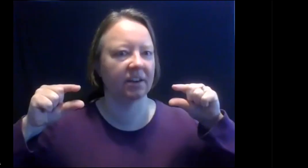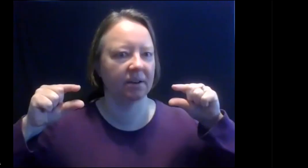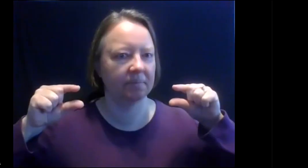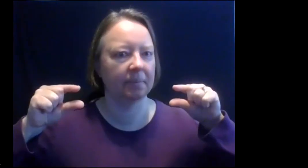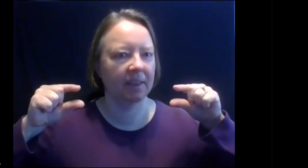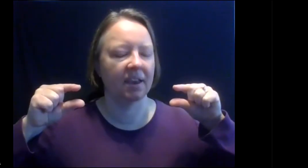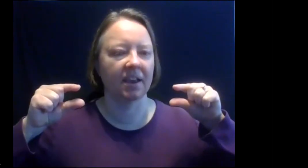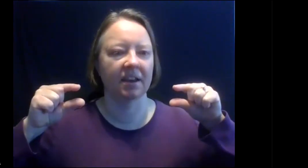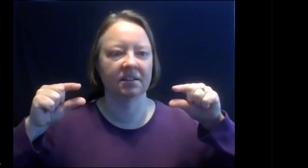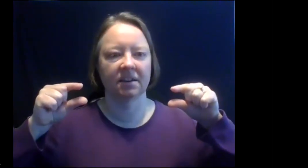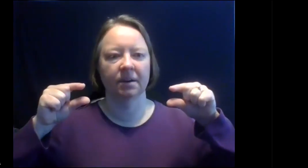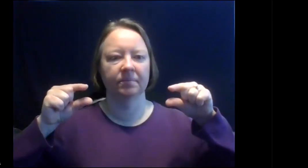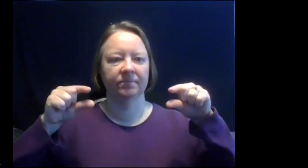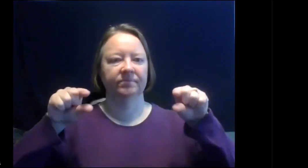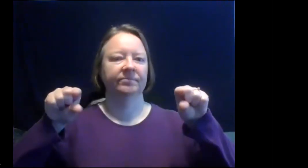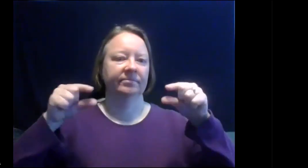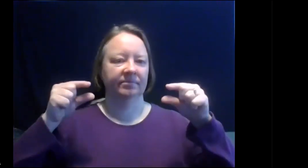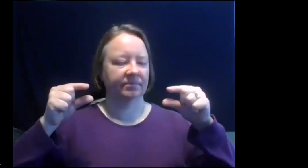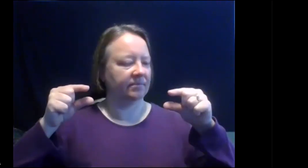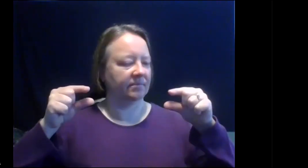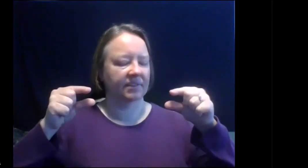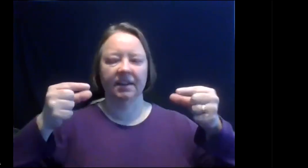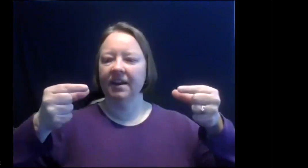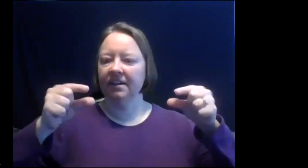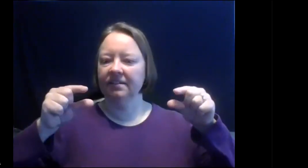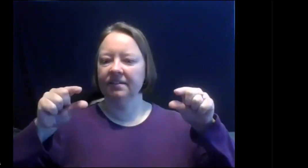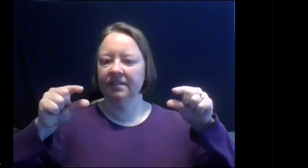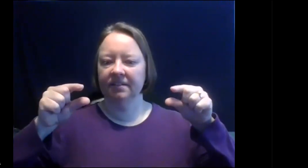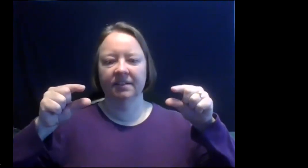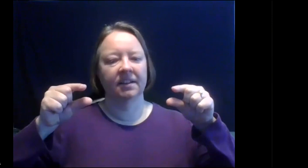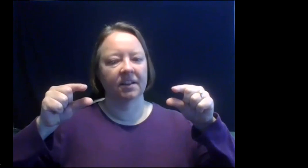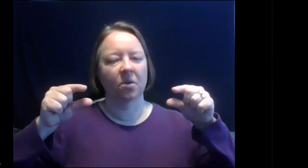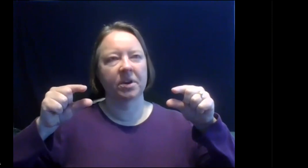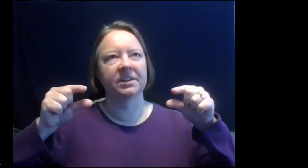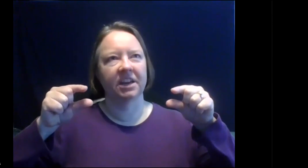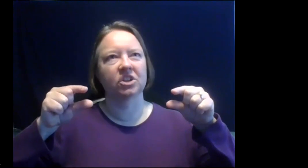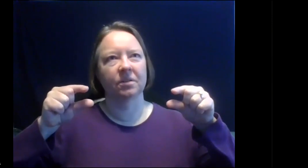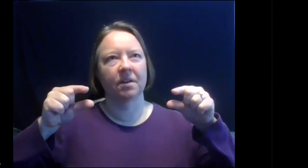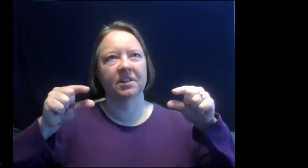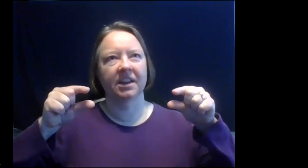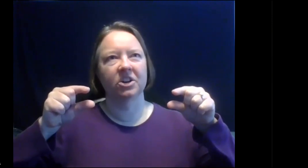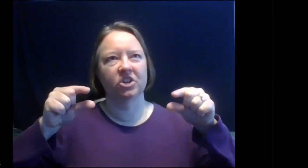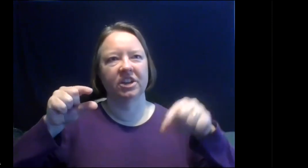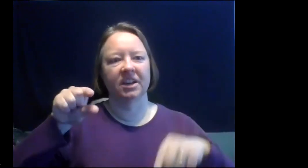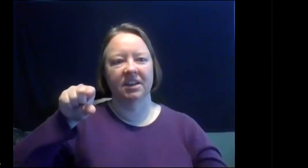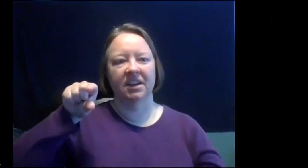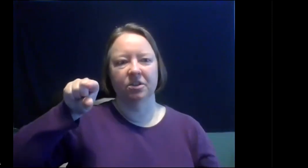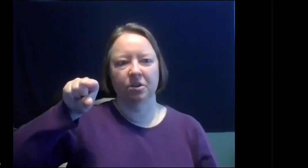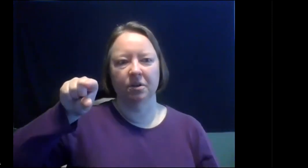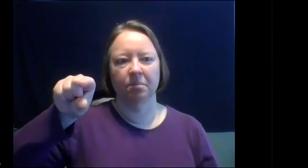yeah. Okay. And yeah, orientation of the letter G can either